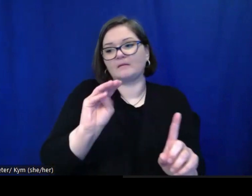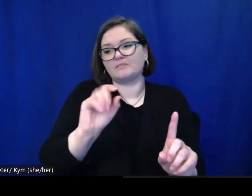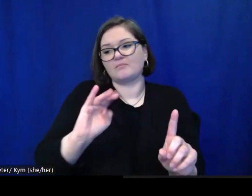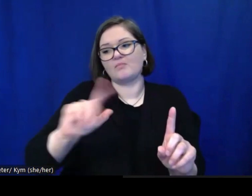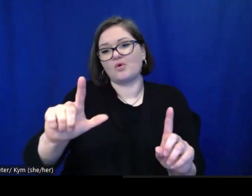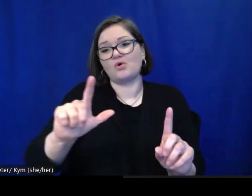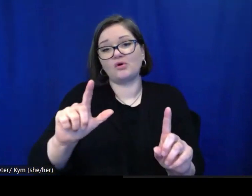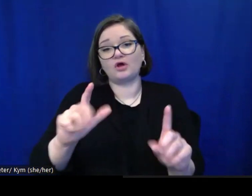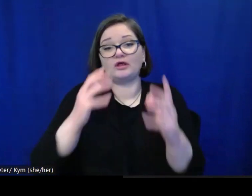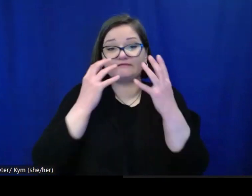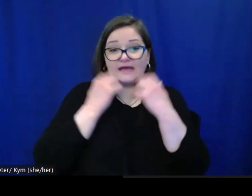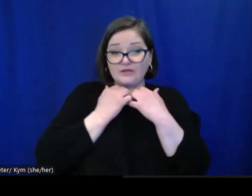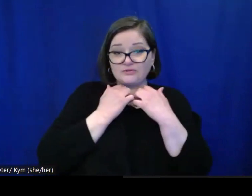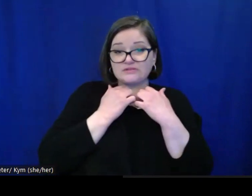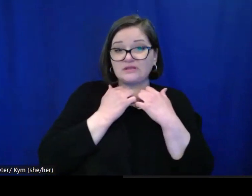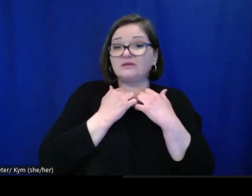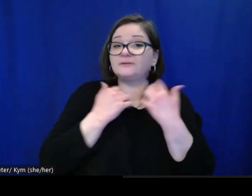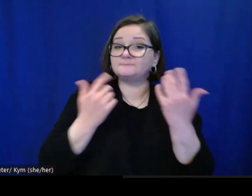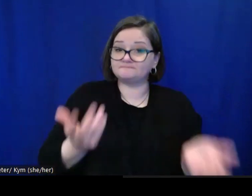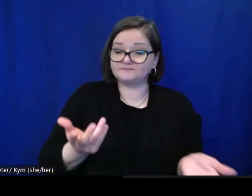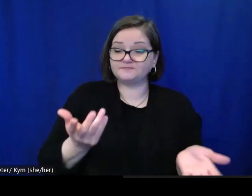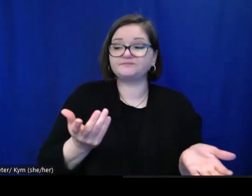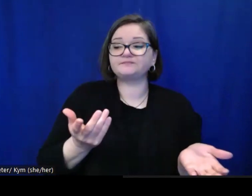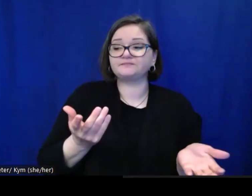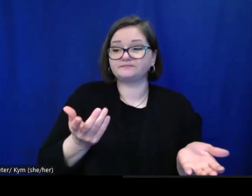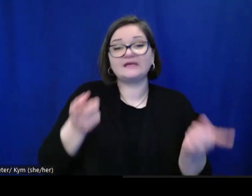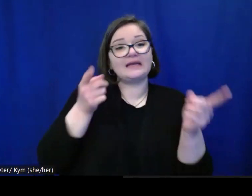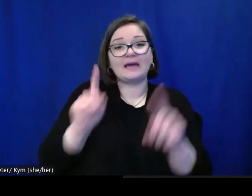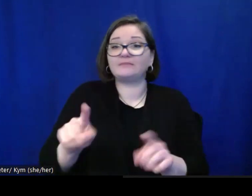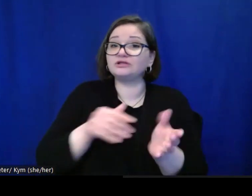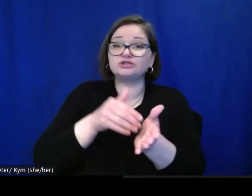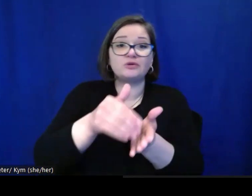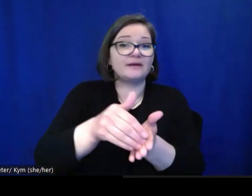Okay? This happens so much.